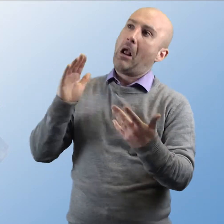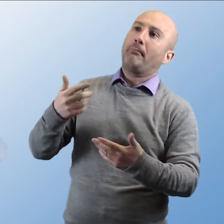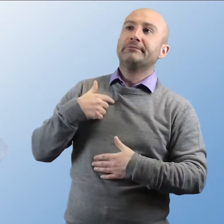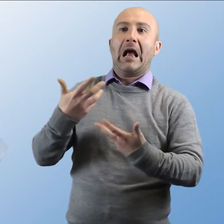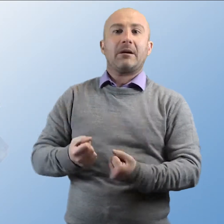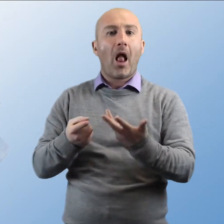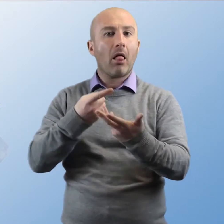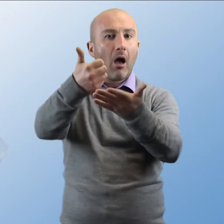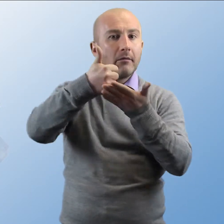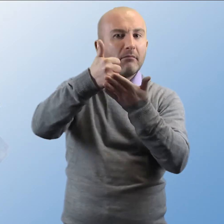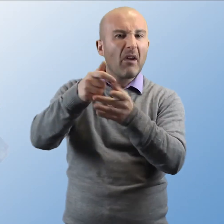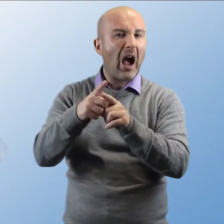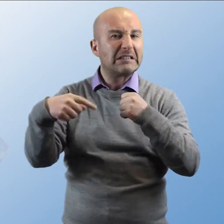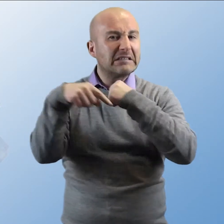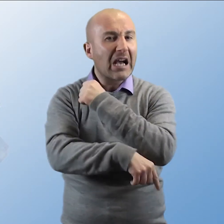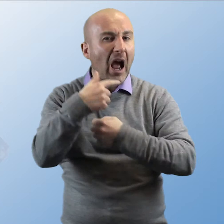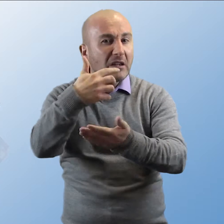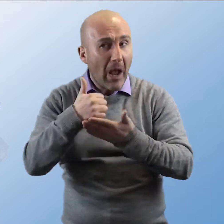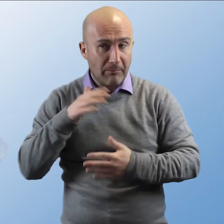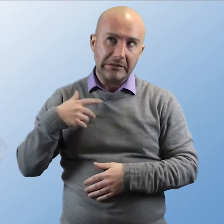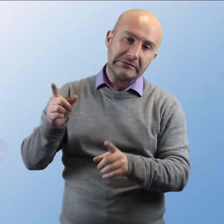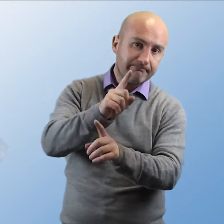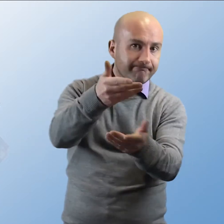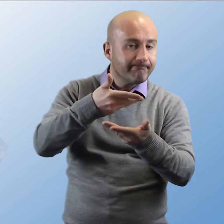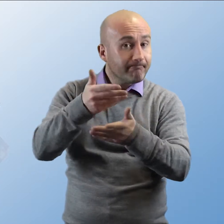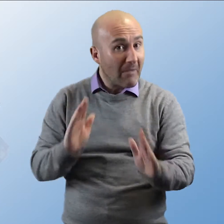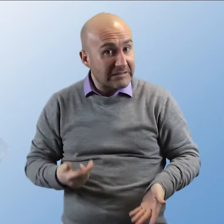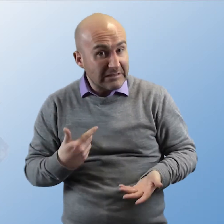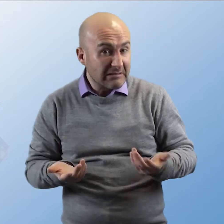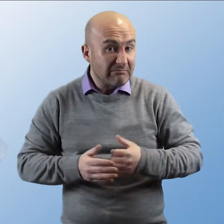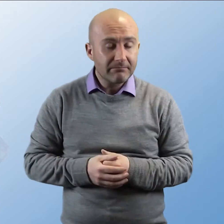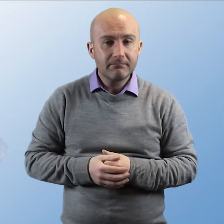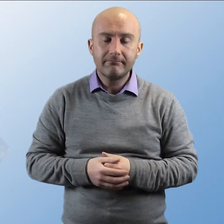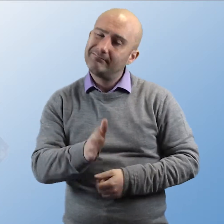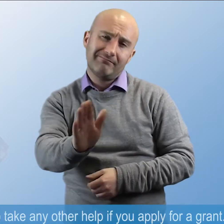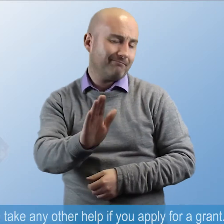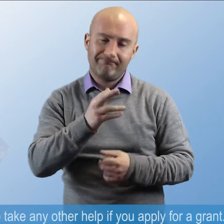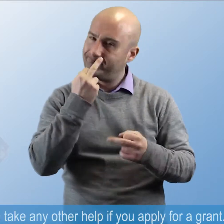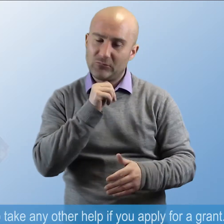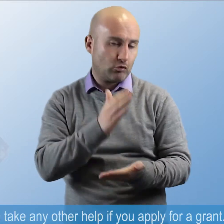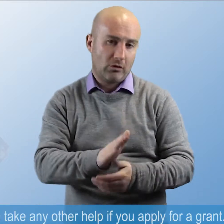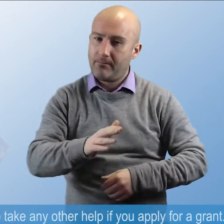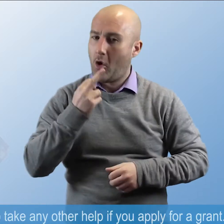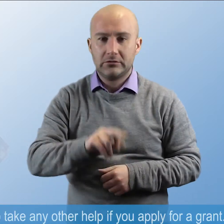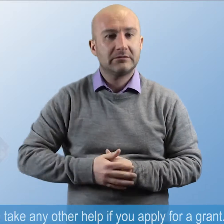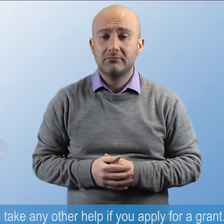You have to take other services, like debt advice, if you apply for a Scottish Welfare Fund grant.